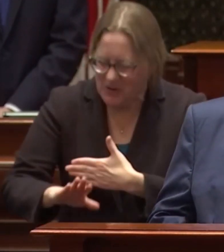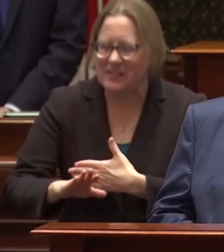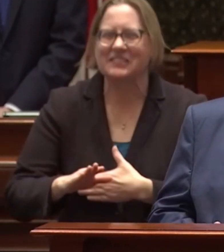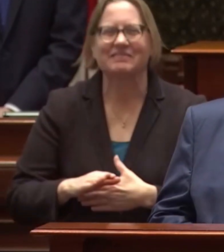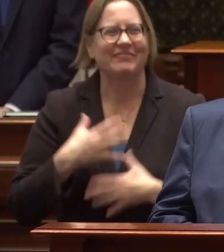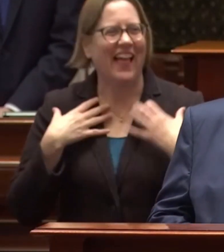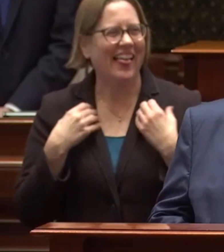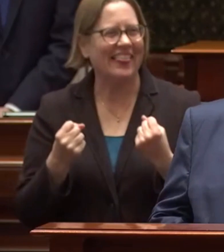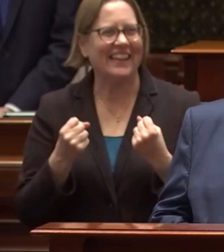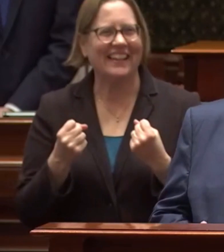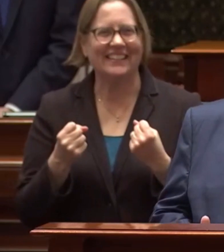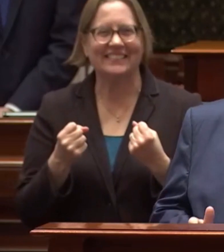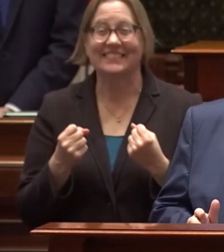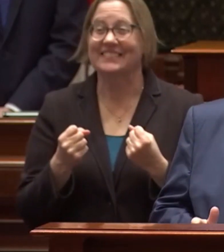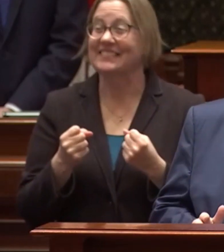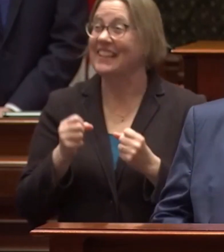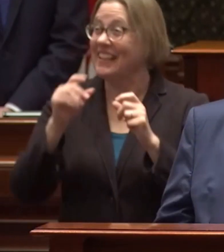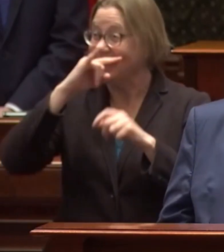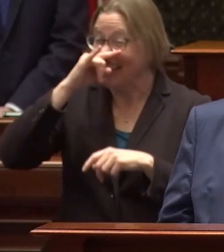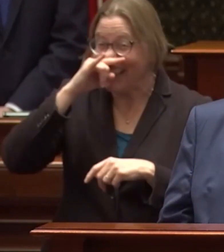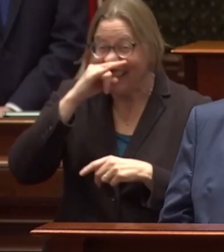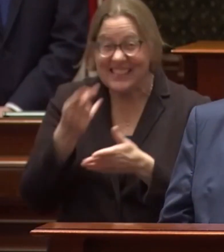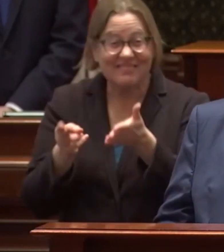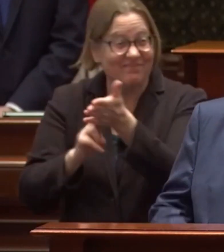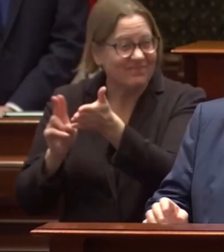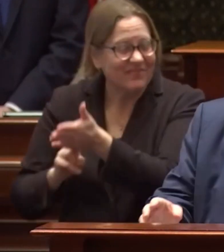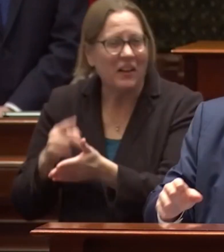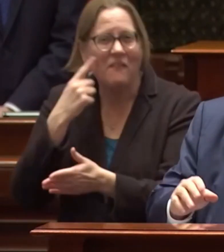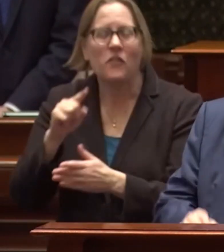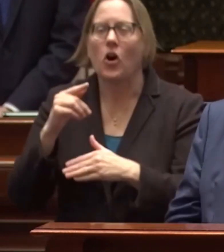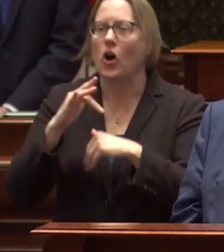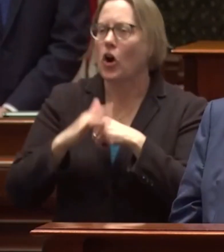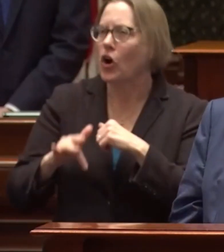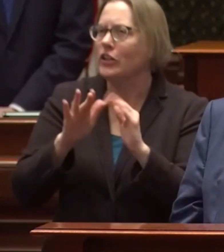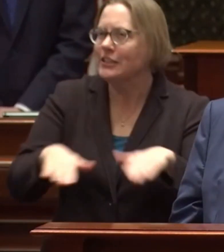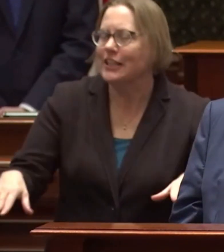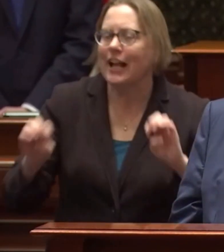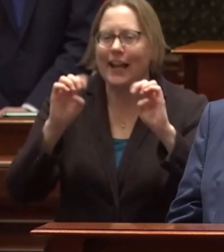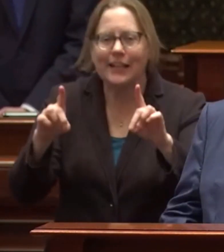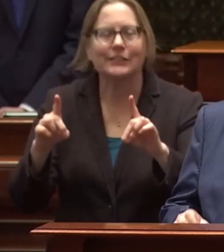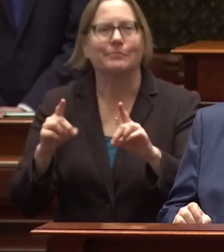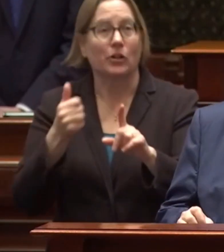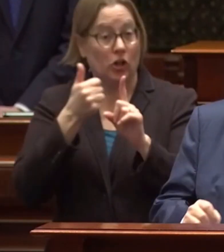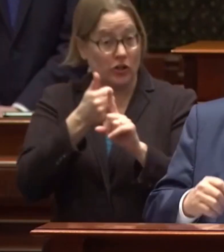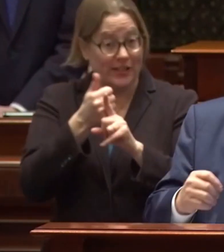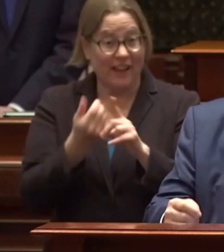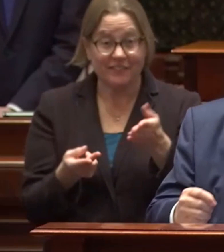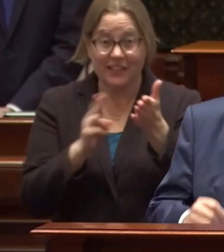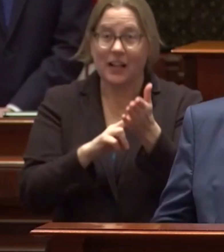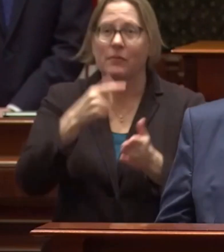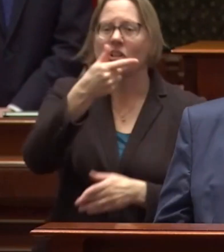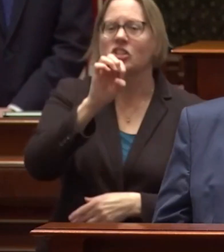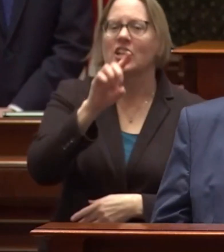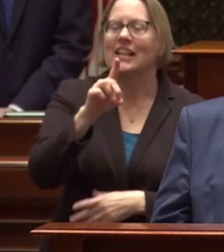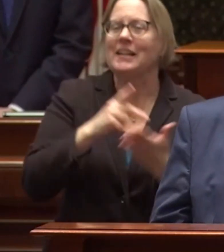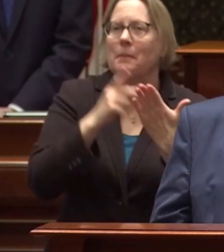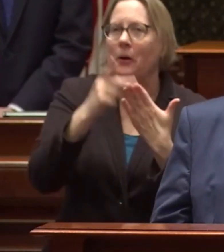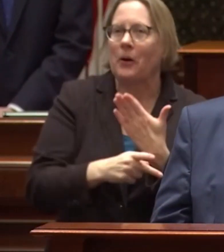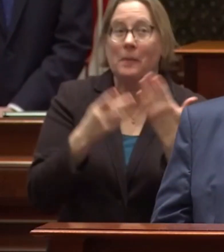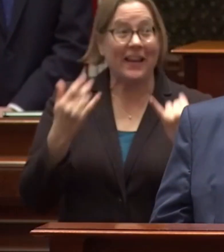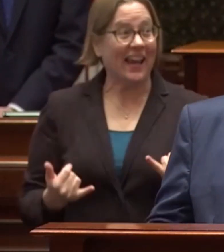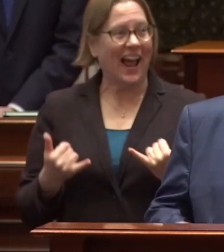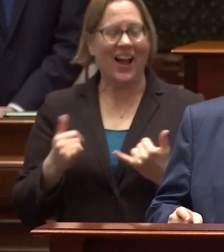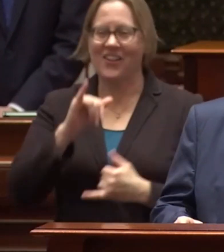baby, enrolled her kids in early childhood education, registered for a GED program, and now Jasmine is looking